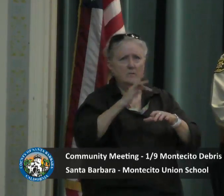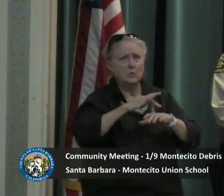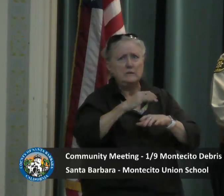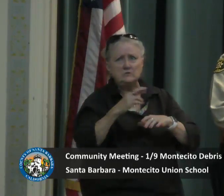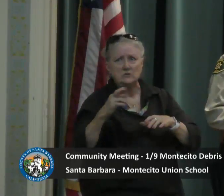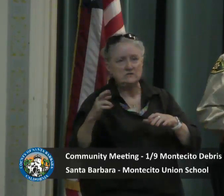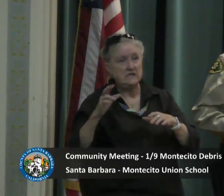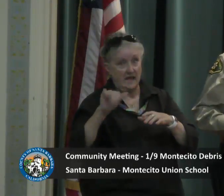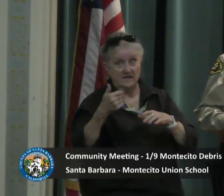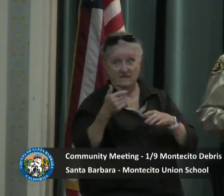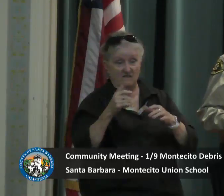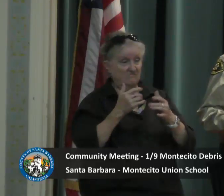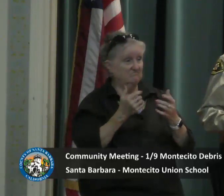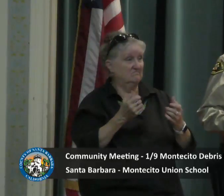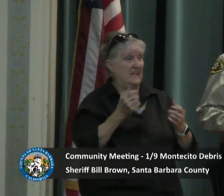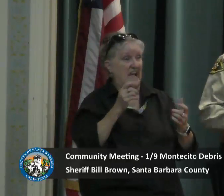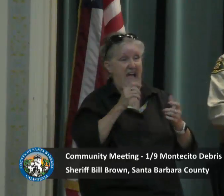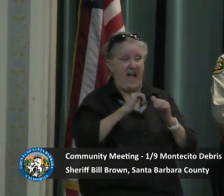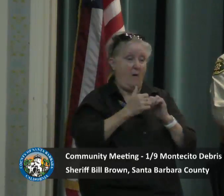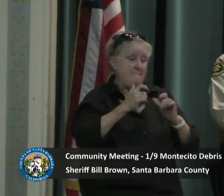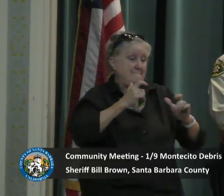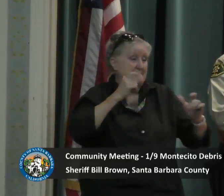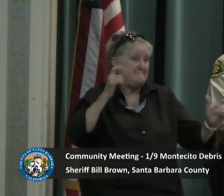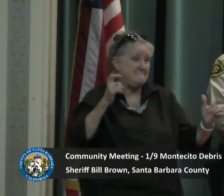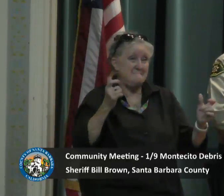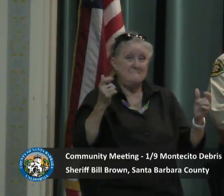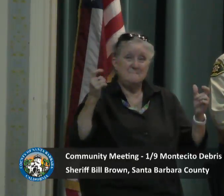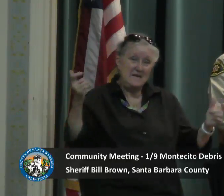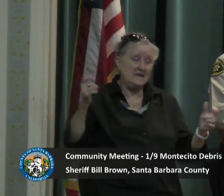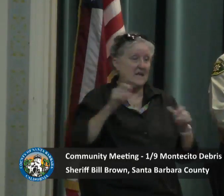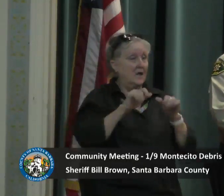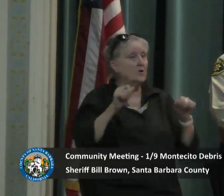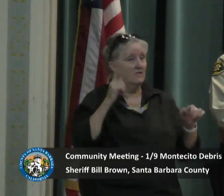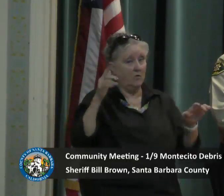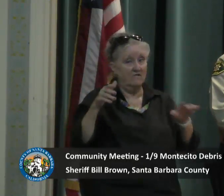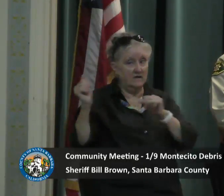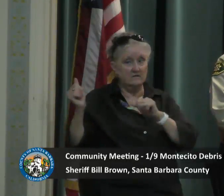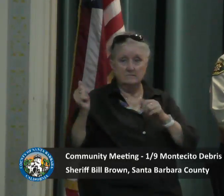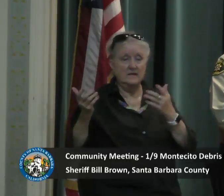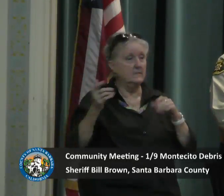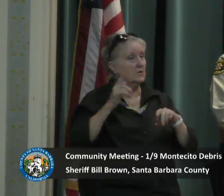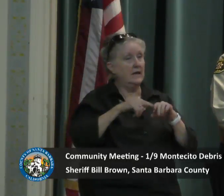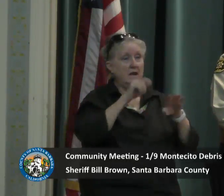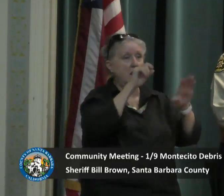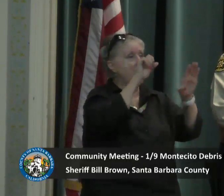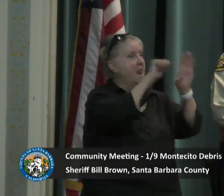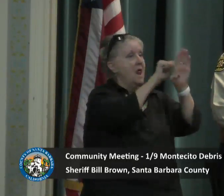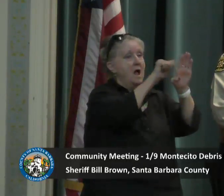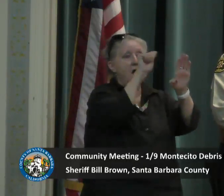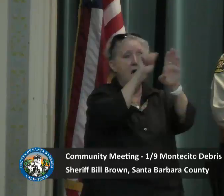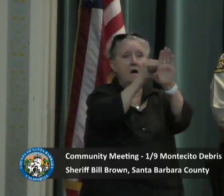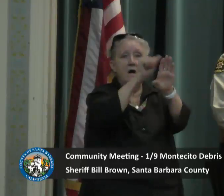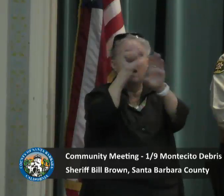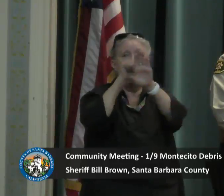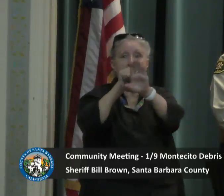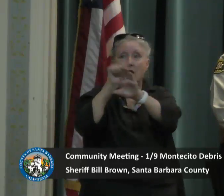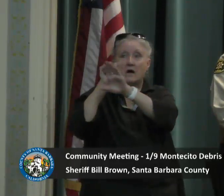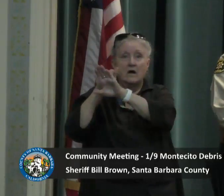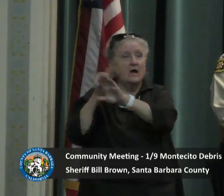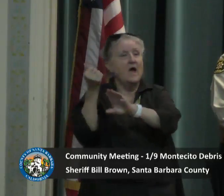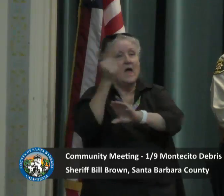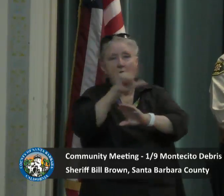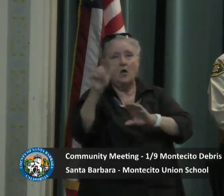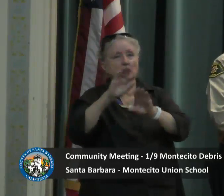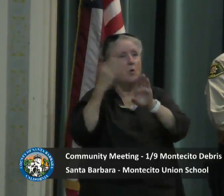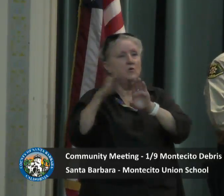resources, and the size of the area to be evacuated, we may not be able to knock on every door or deliver messages